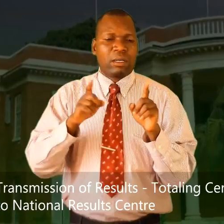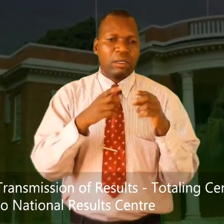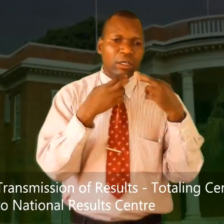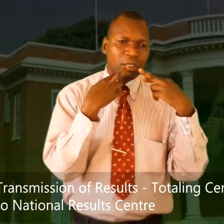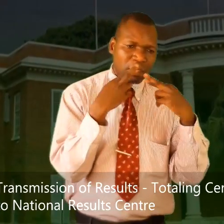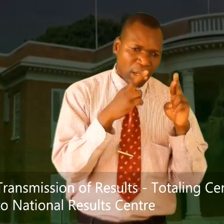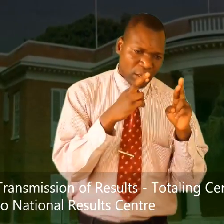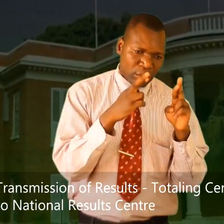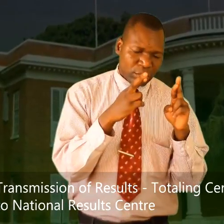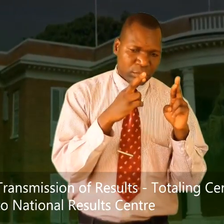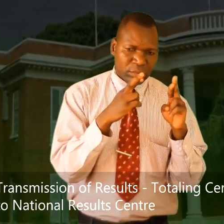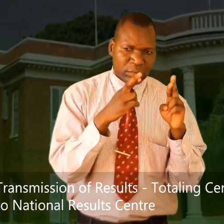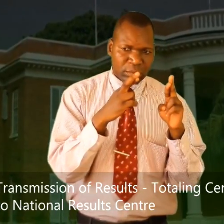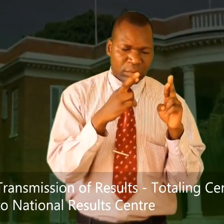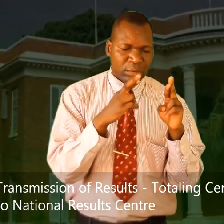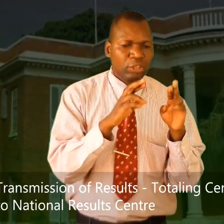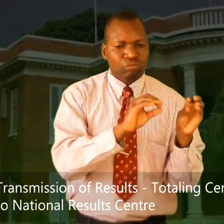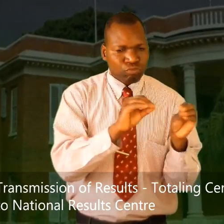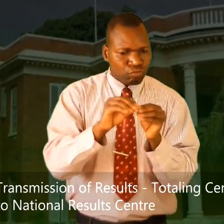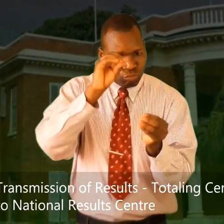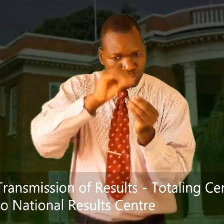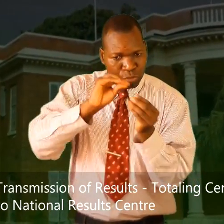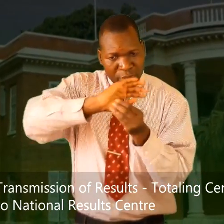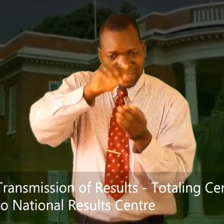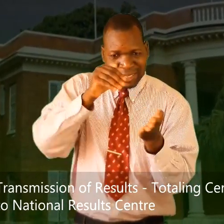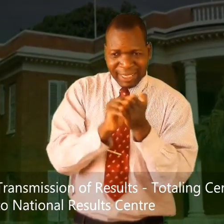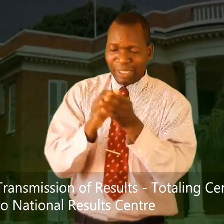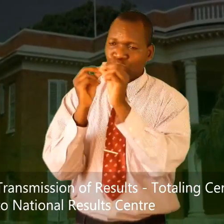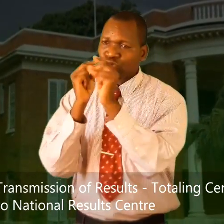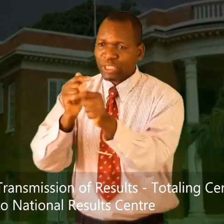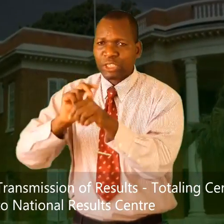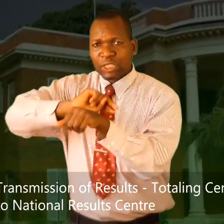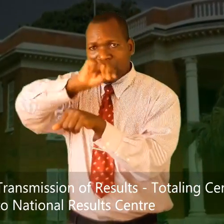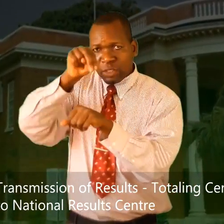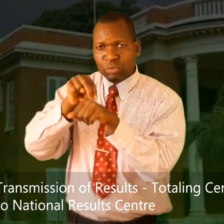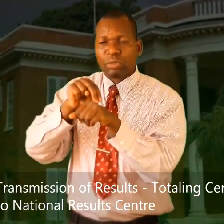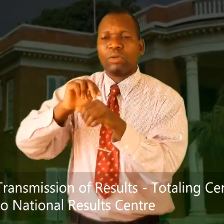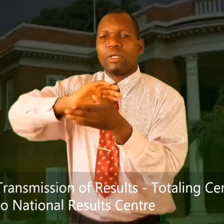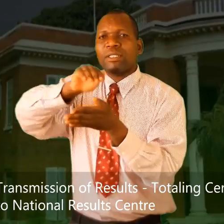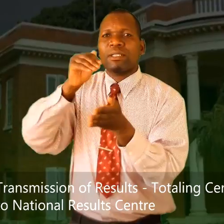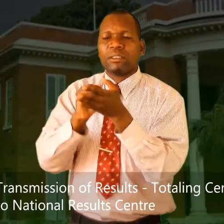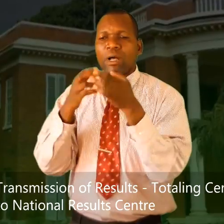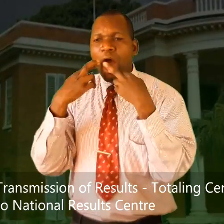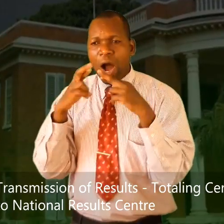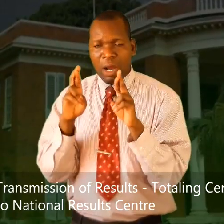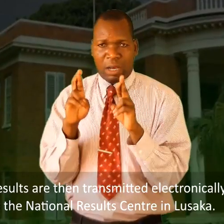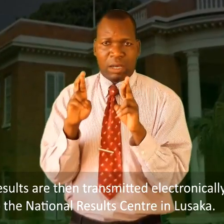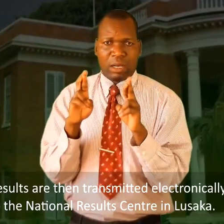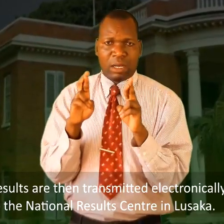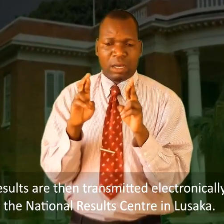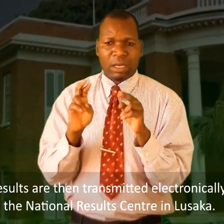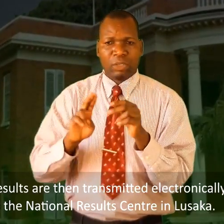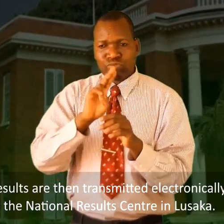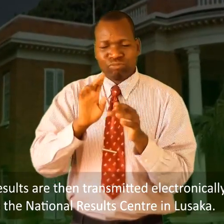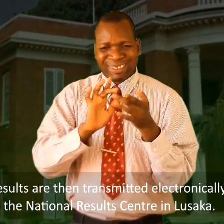Transmission of results, totaling center to National Results Center. Results are then